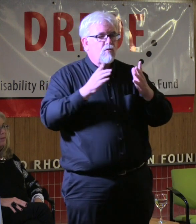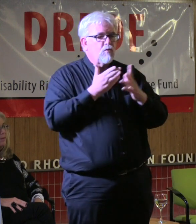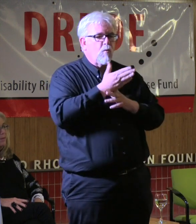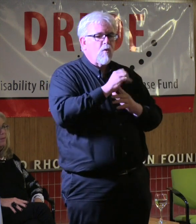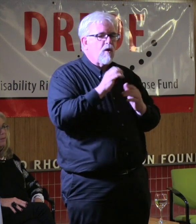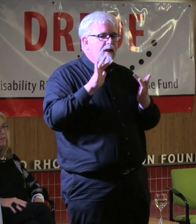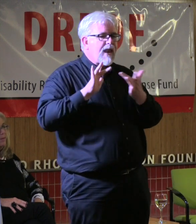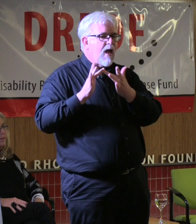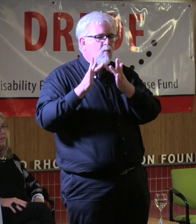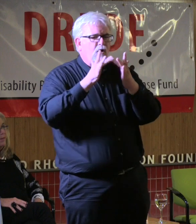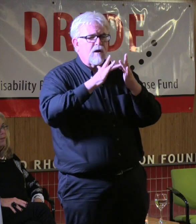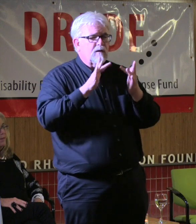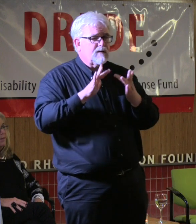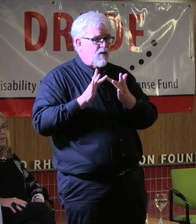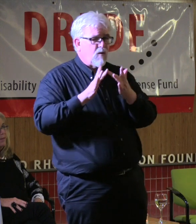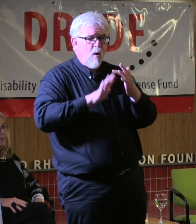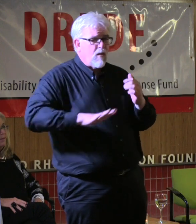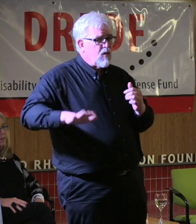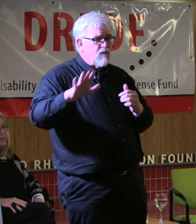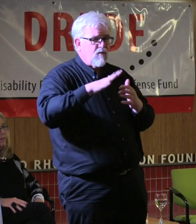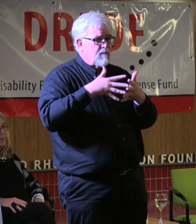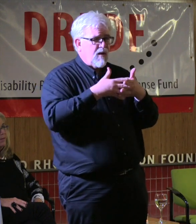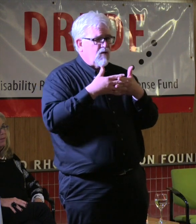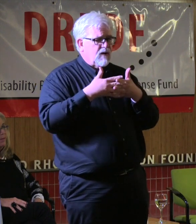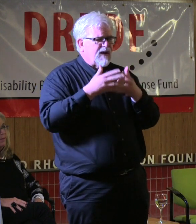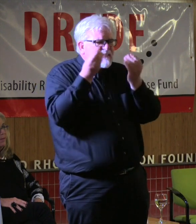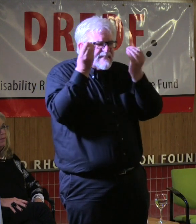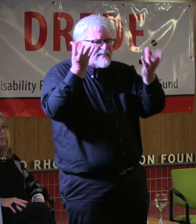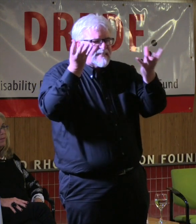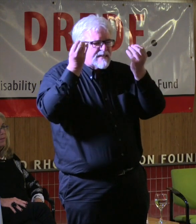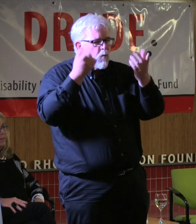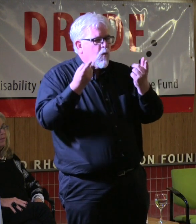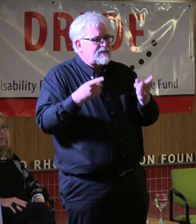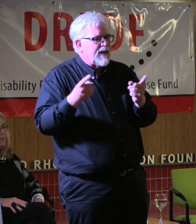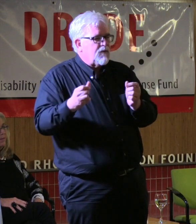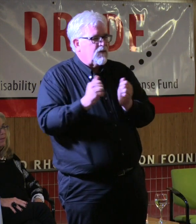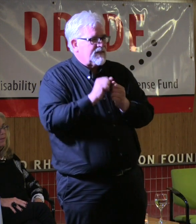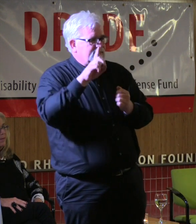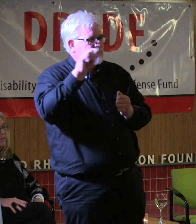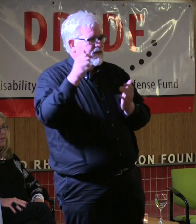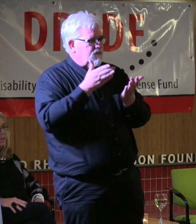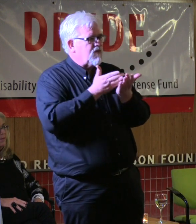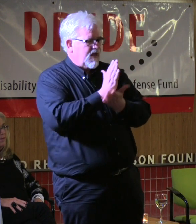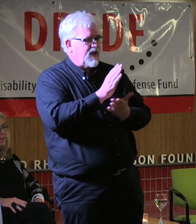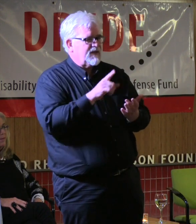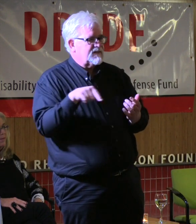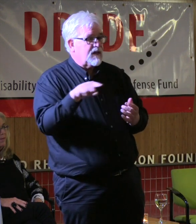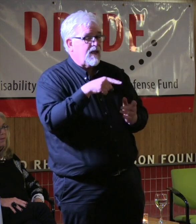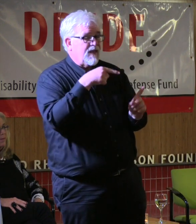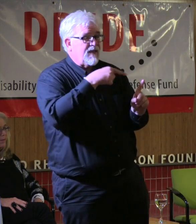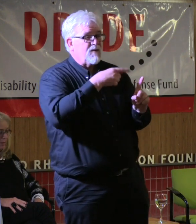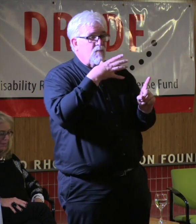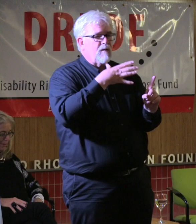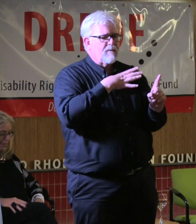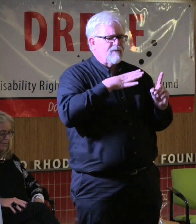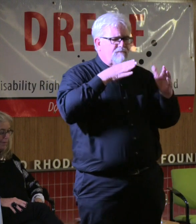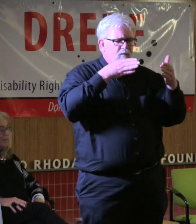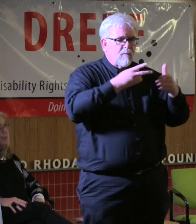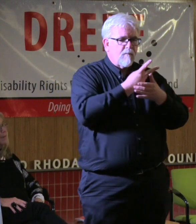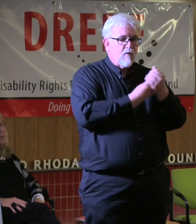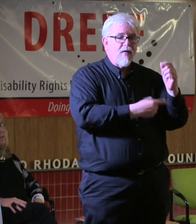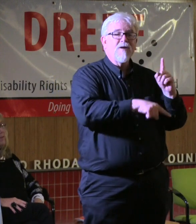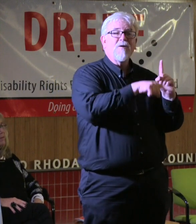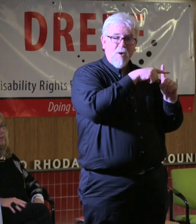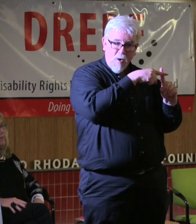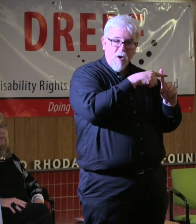and her networks all over America about what's happening with disability rights. She focuses both on the